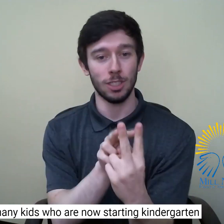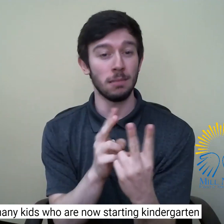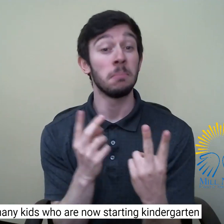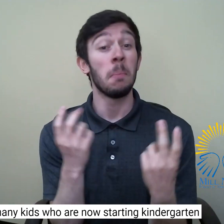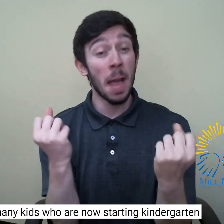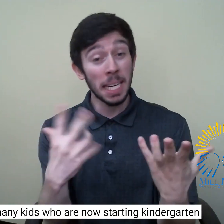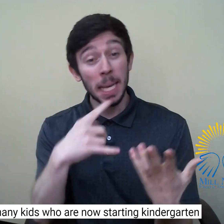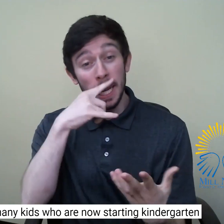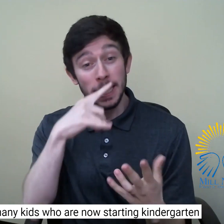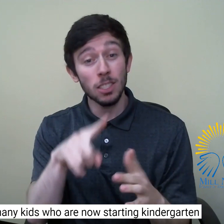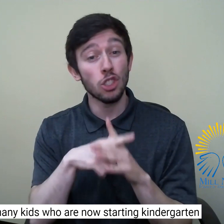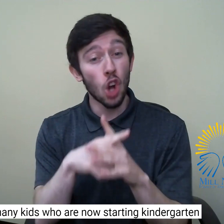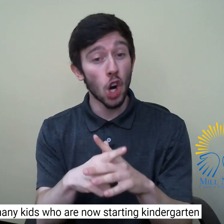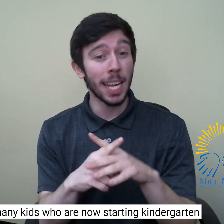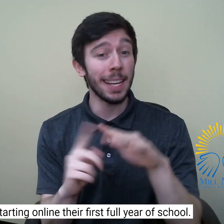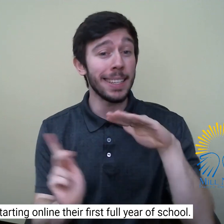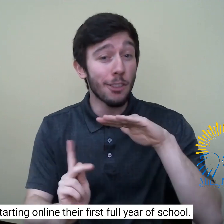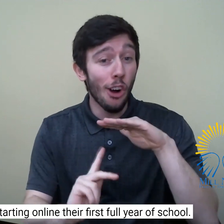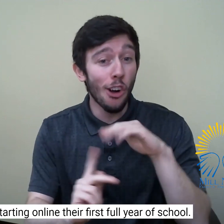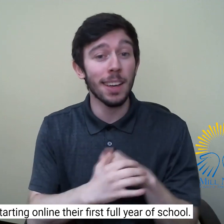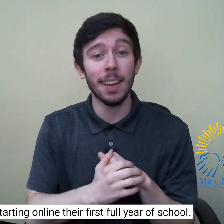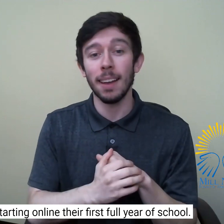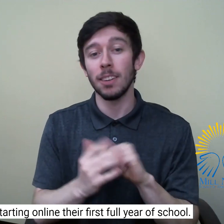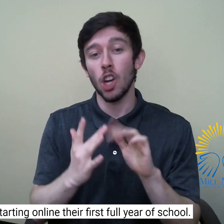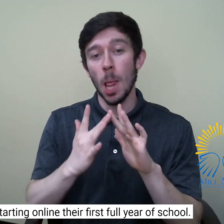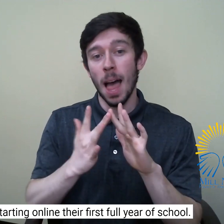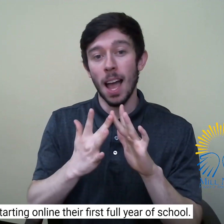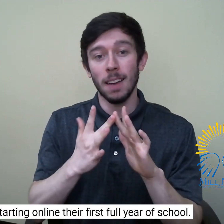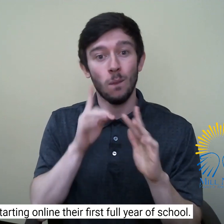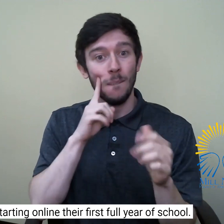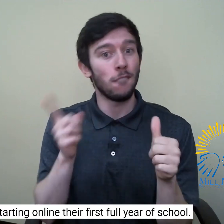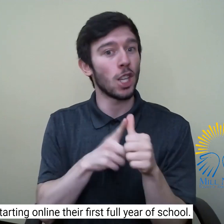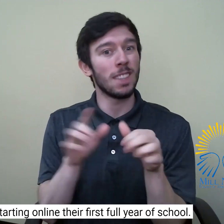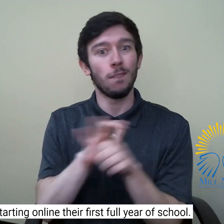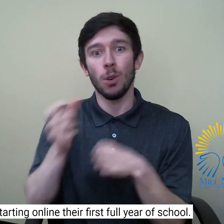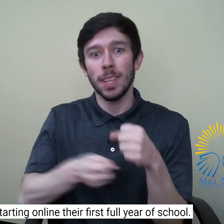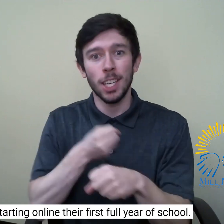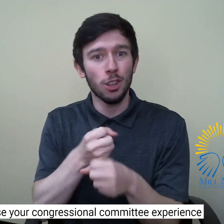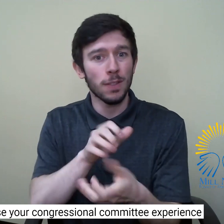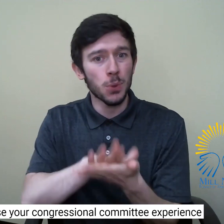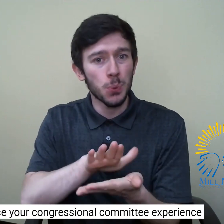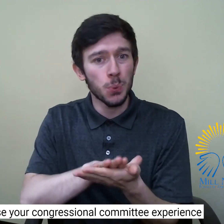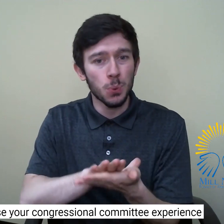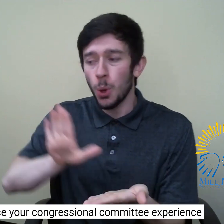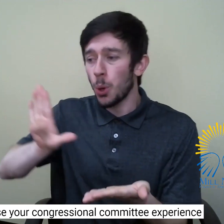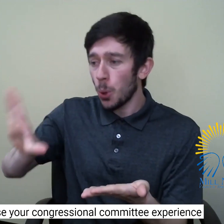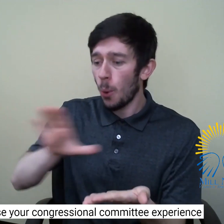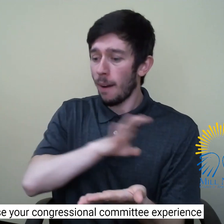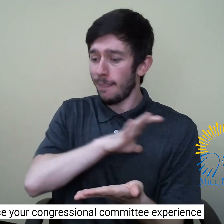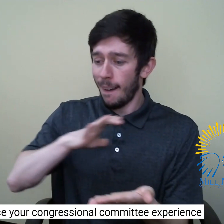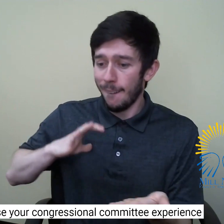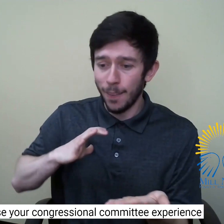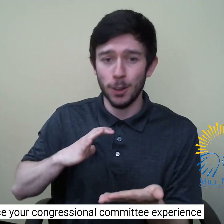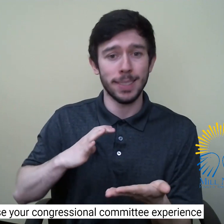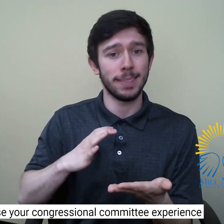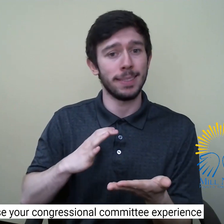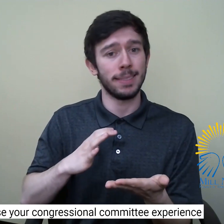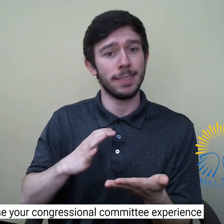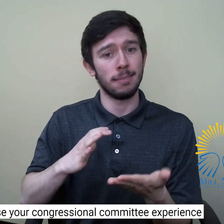many kids who are now starting kindergarten and they're starting online their first full year of school. How did you use your congressional committee experience